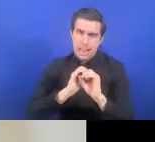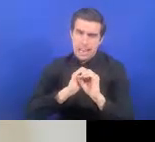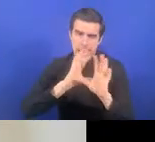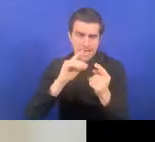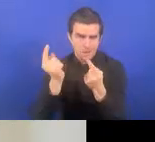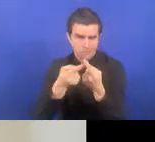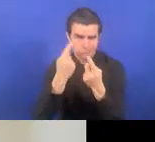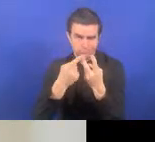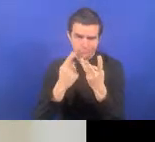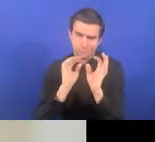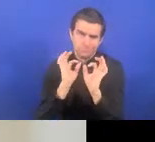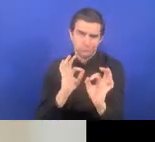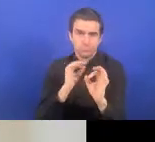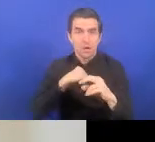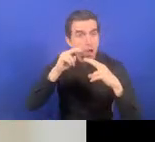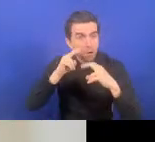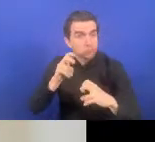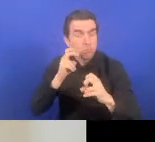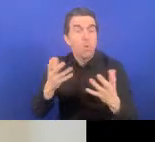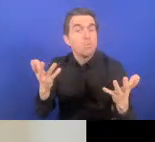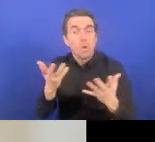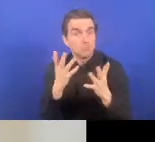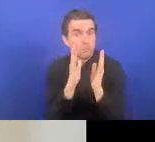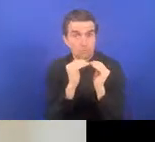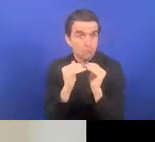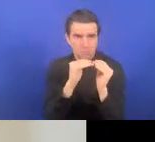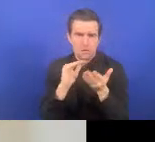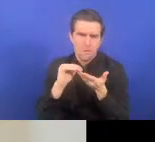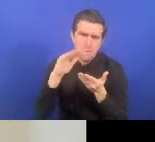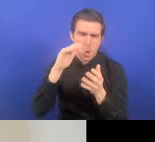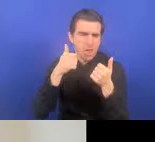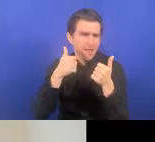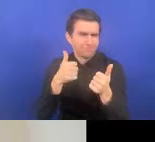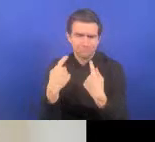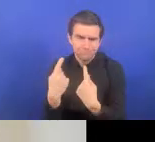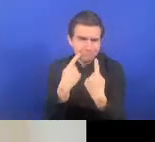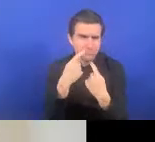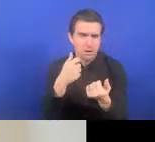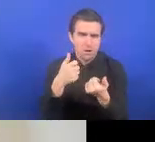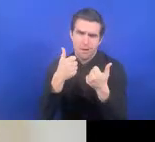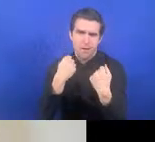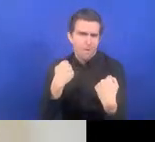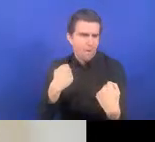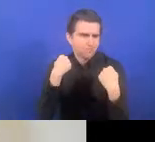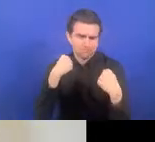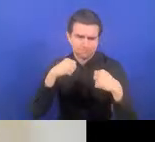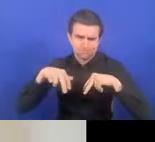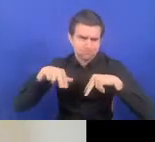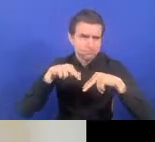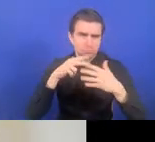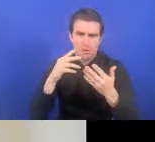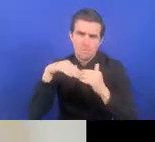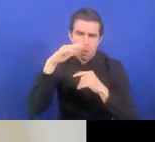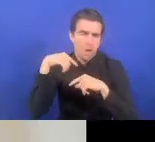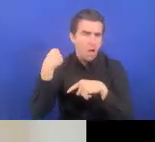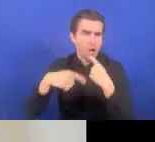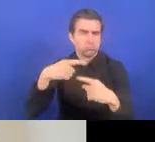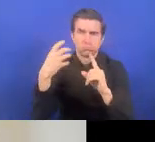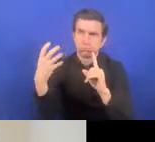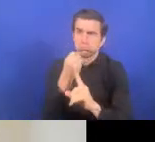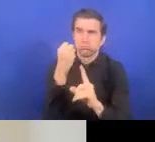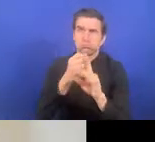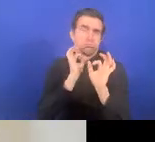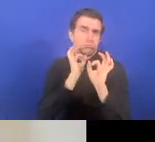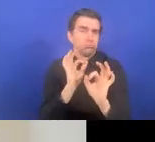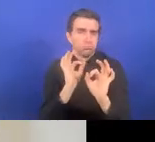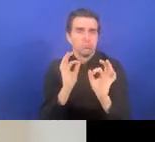stronger organizations, and more sustainable outcomes. When women thrive, communities thrive, and tourism